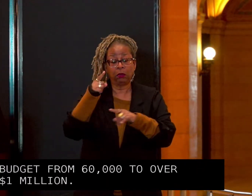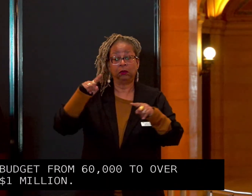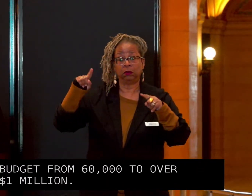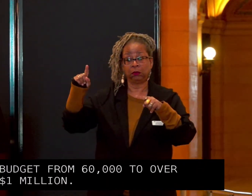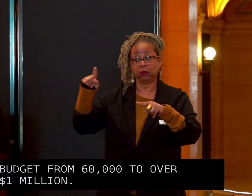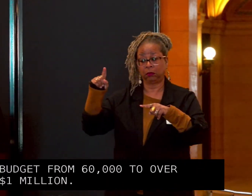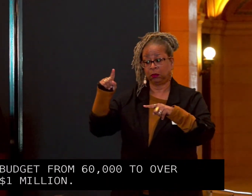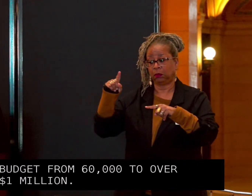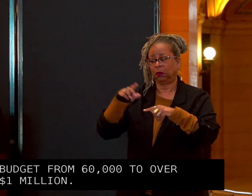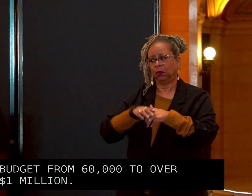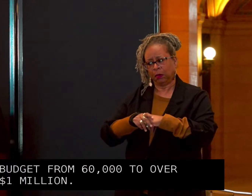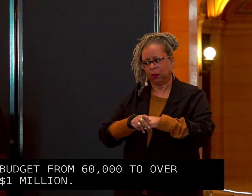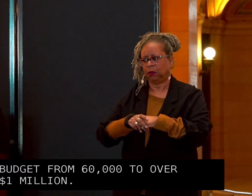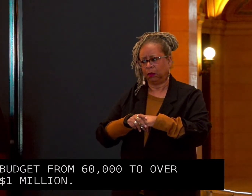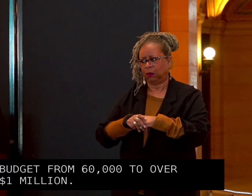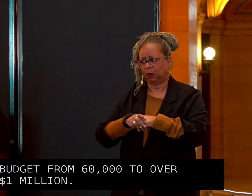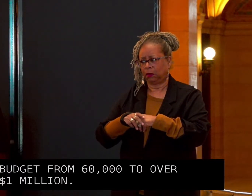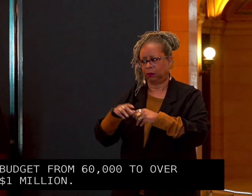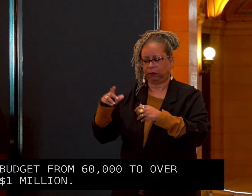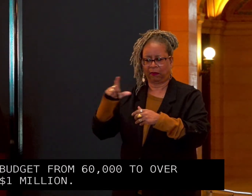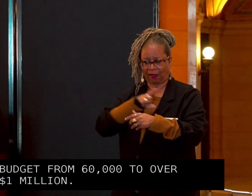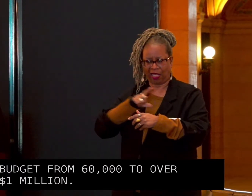Working solo,